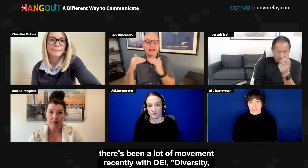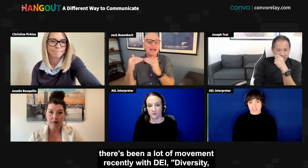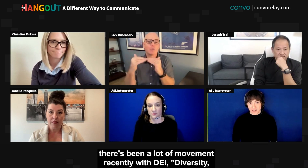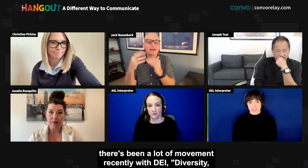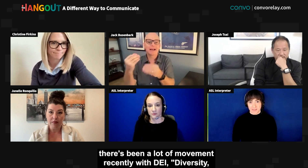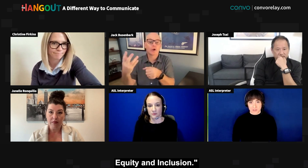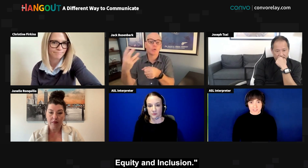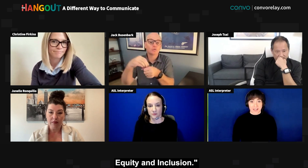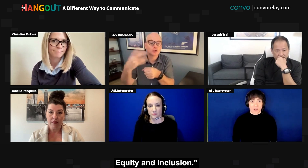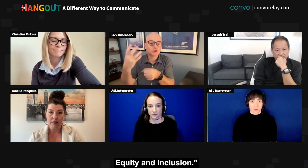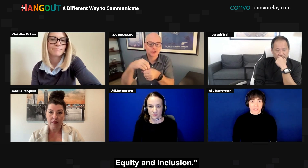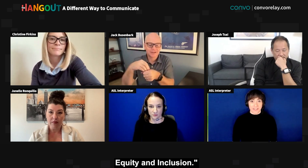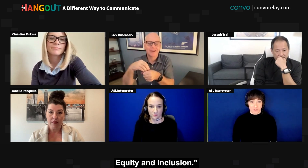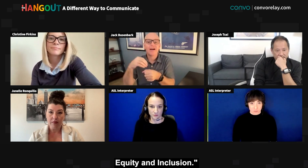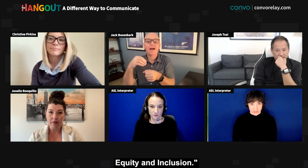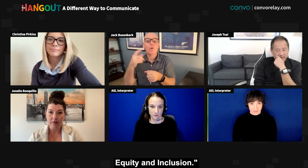DEI, diversity, equity, and inclusion.